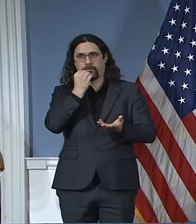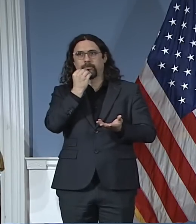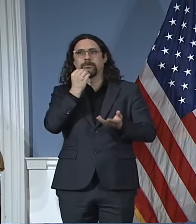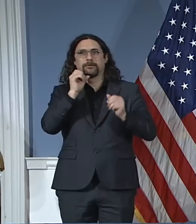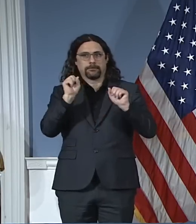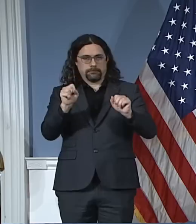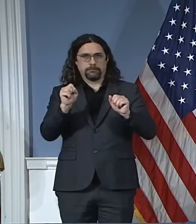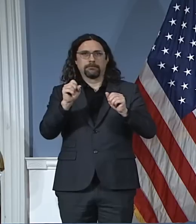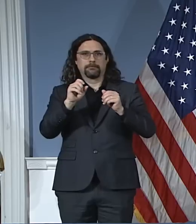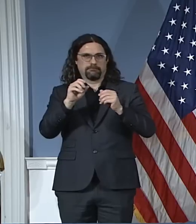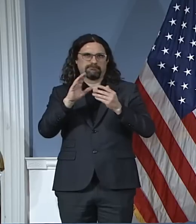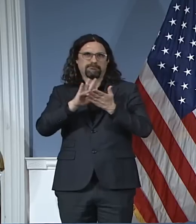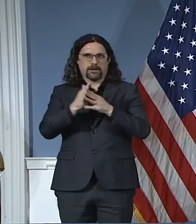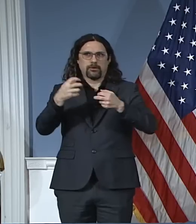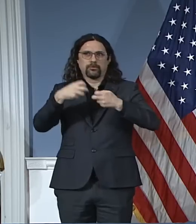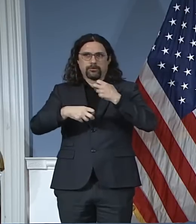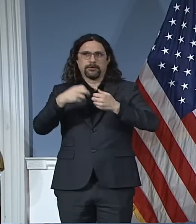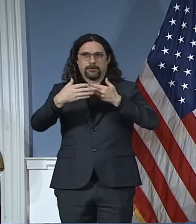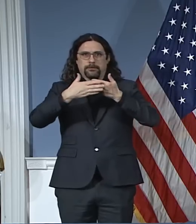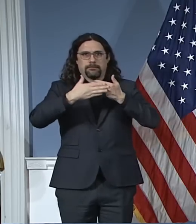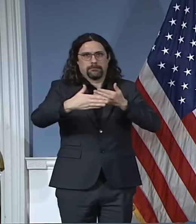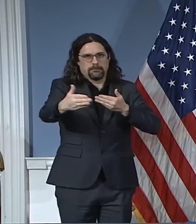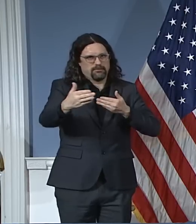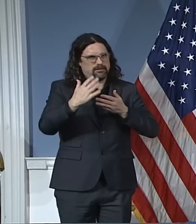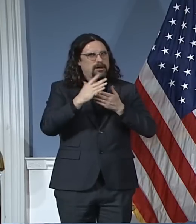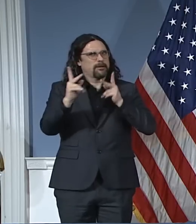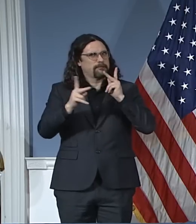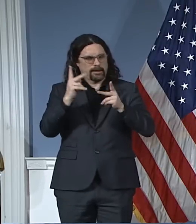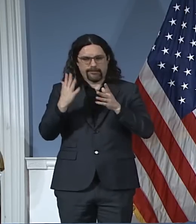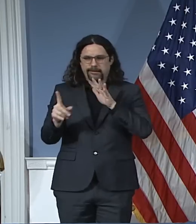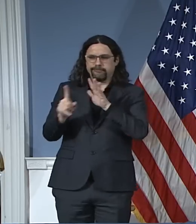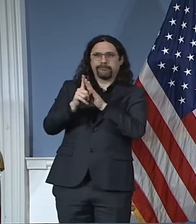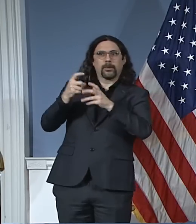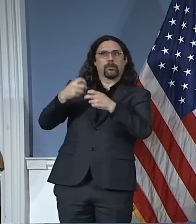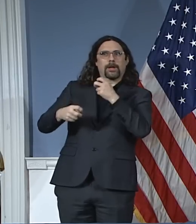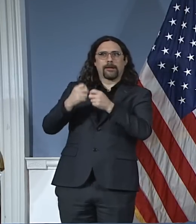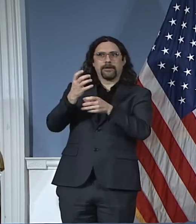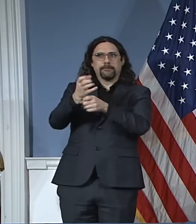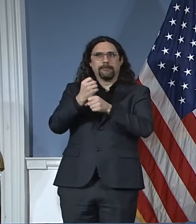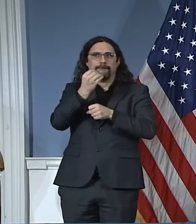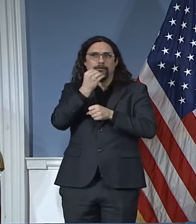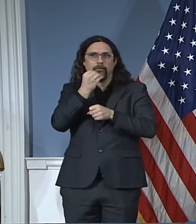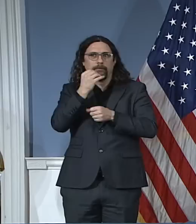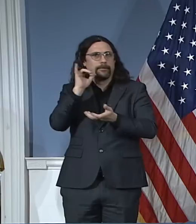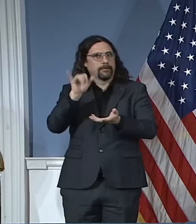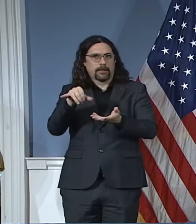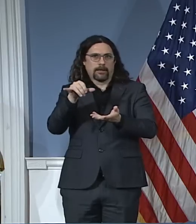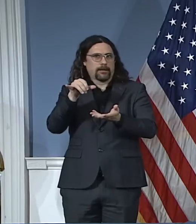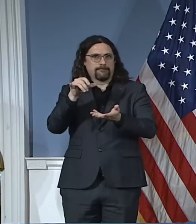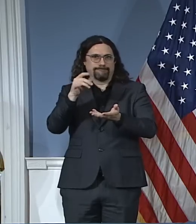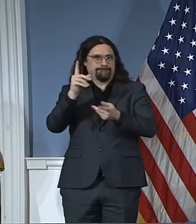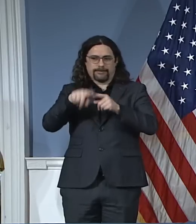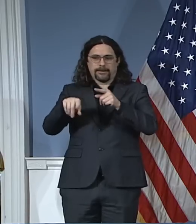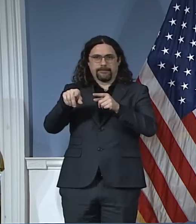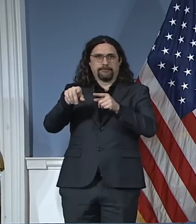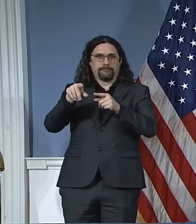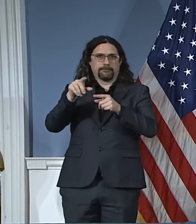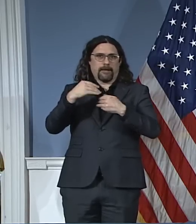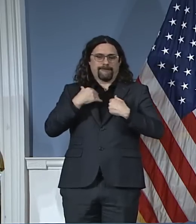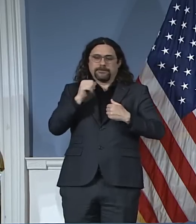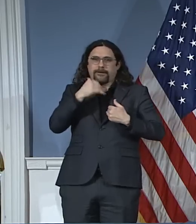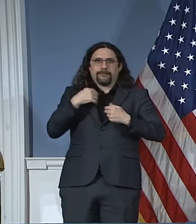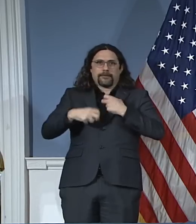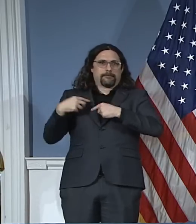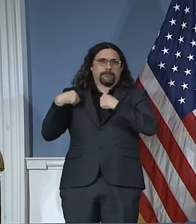disruptions in their own income. So I want to thank Commissioner Garcia for taking on that role. I've named